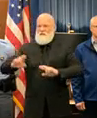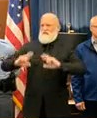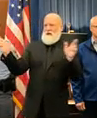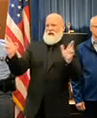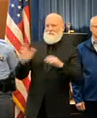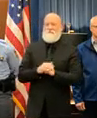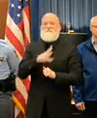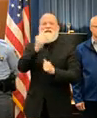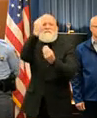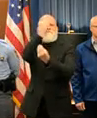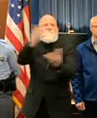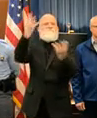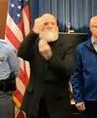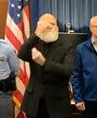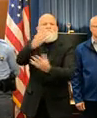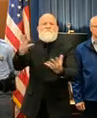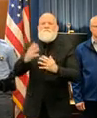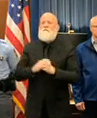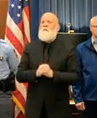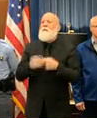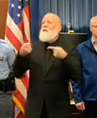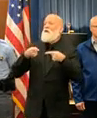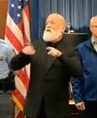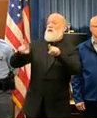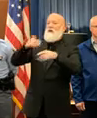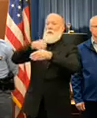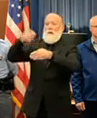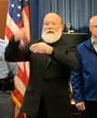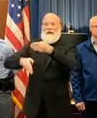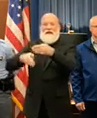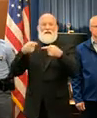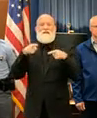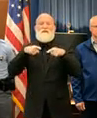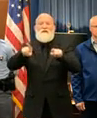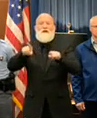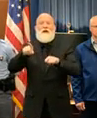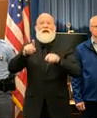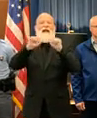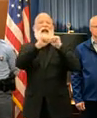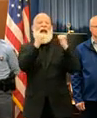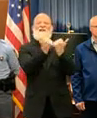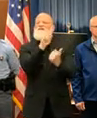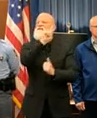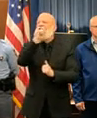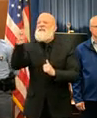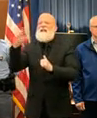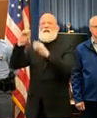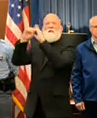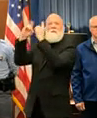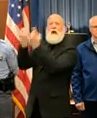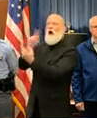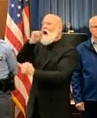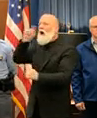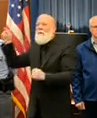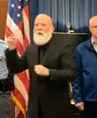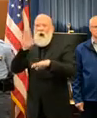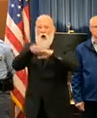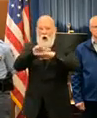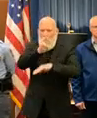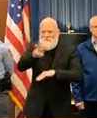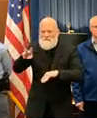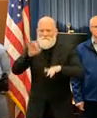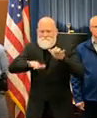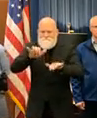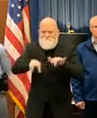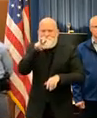information throughout all of our agency and department websites as well as social media channels. By being ready and